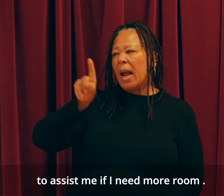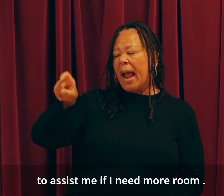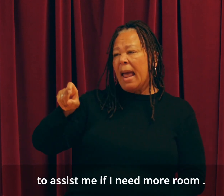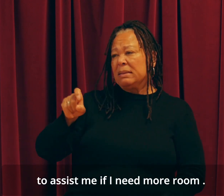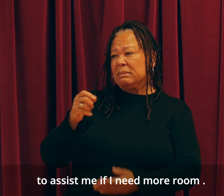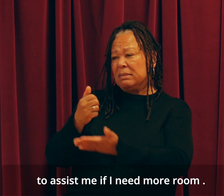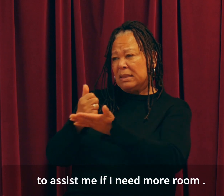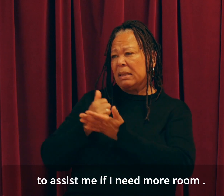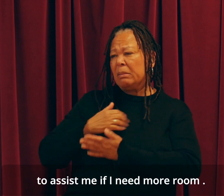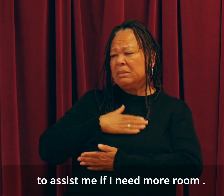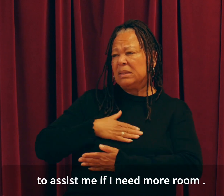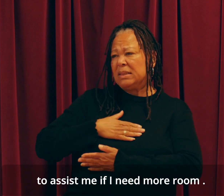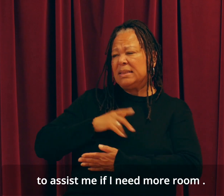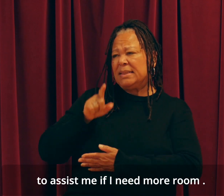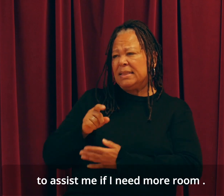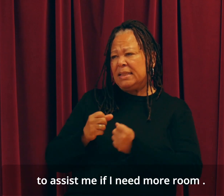to assist me if I need more room.